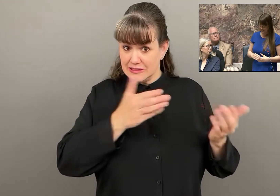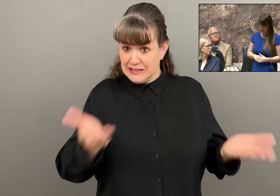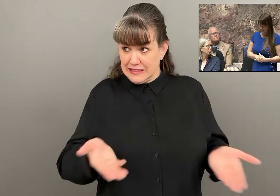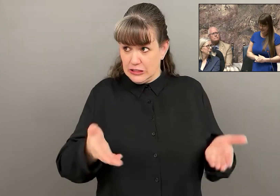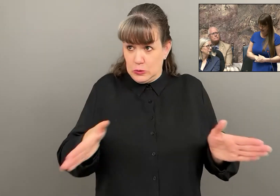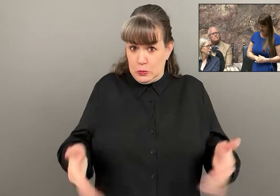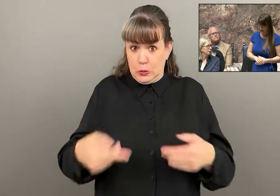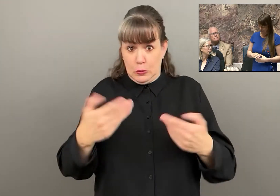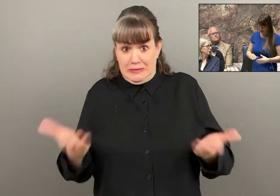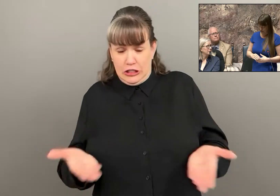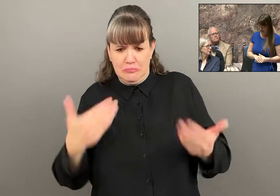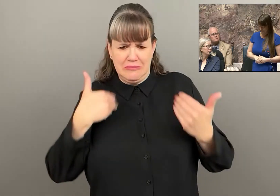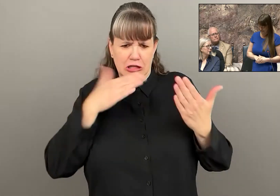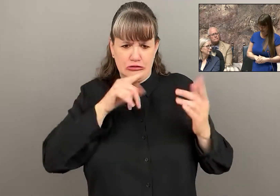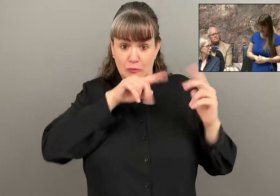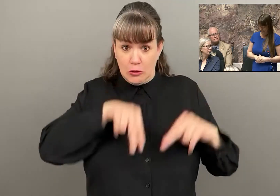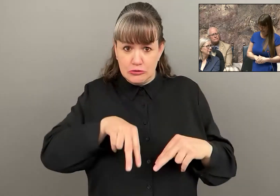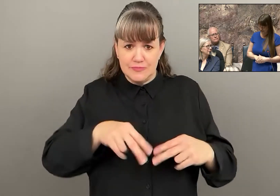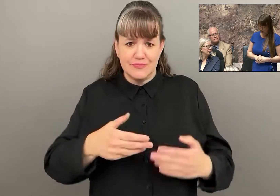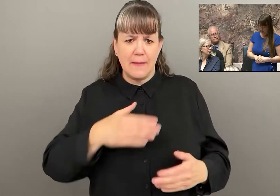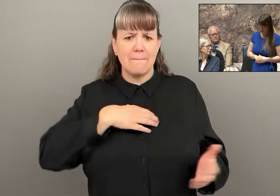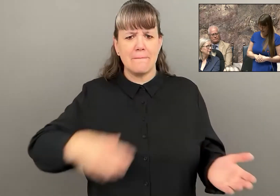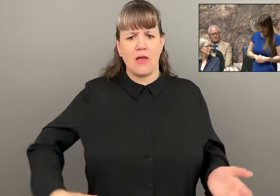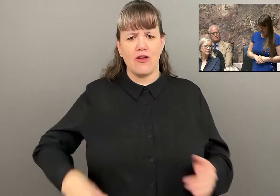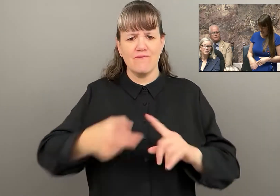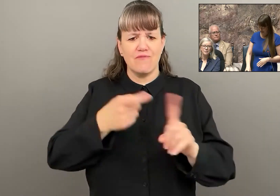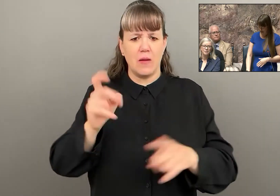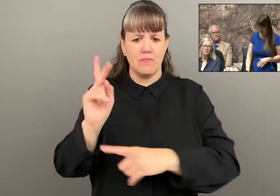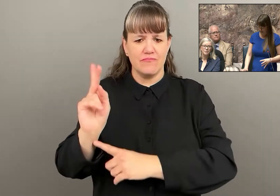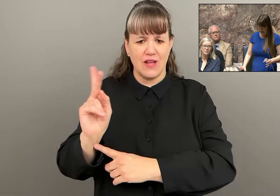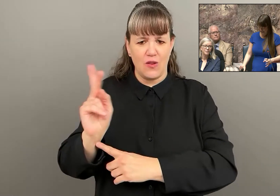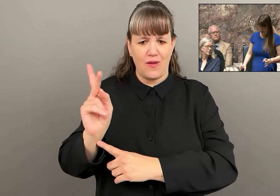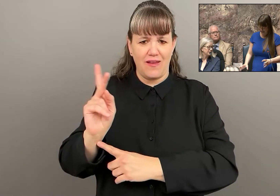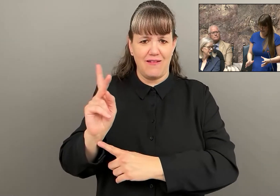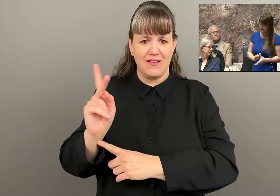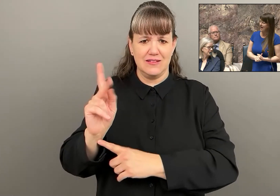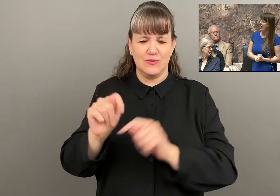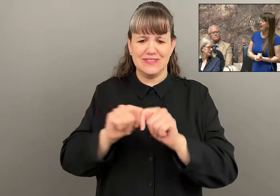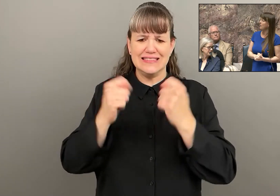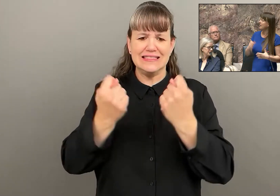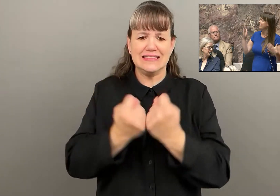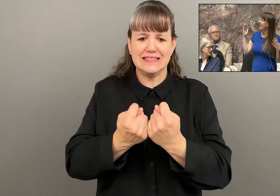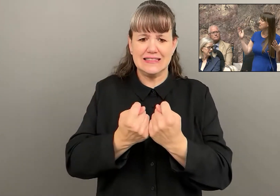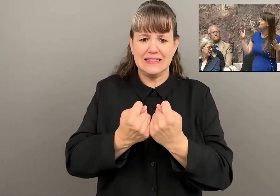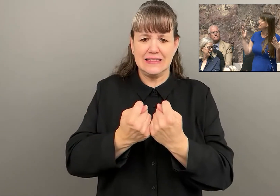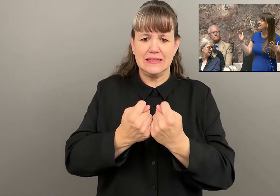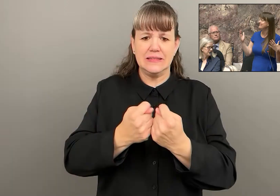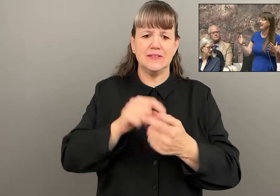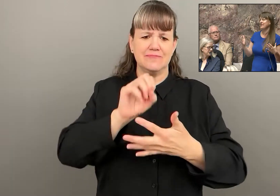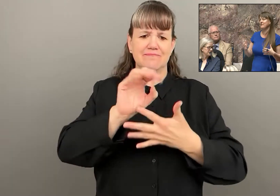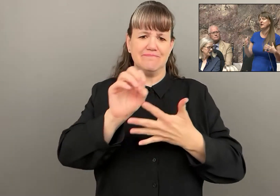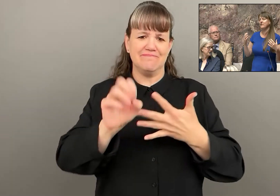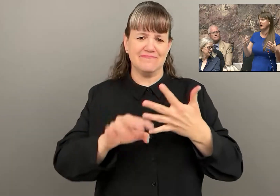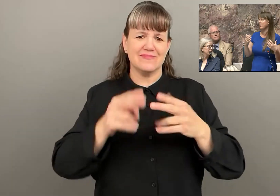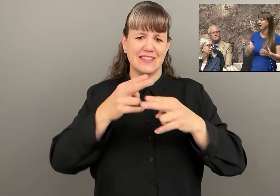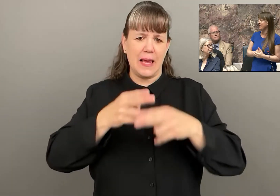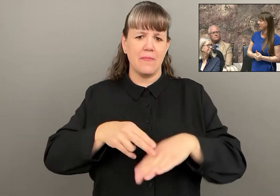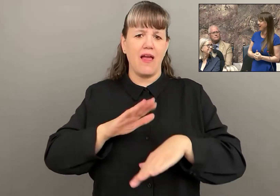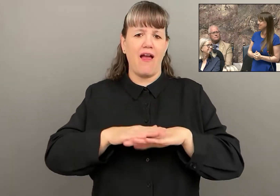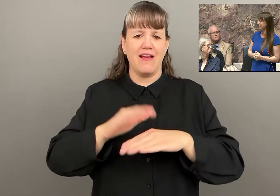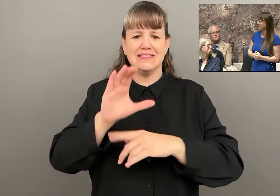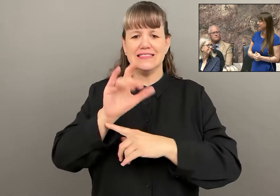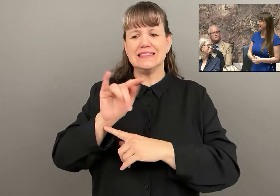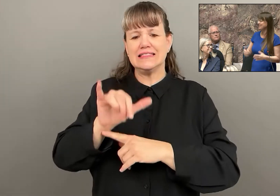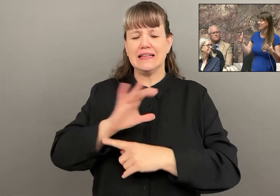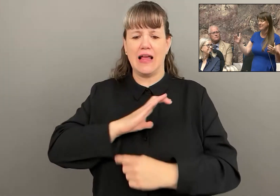his team, Doug Gilchrist, Derek Edstrom, and Ariel Bazet. Can the House please make them feel very welcome? I know